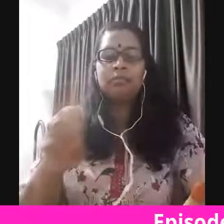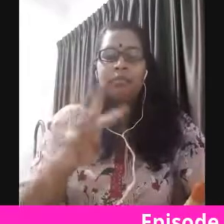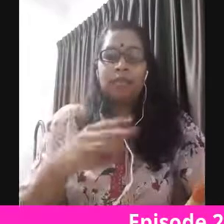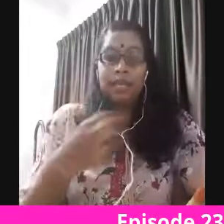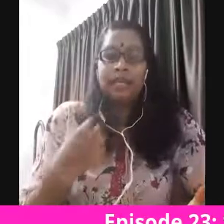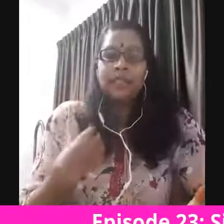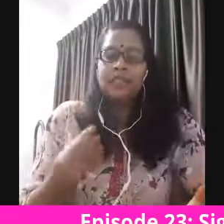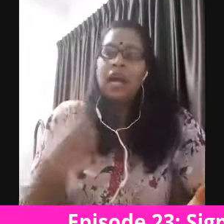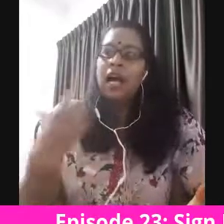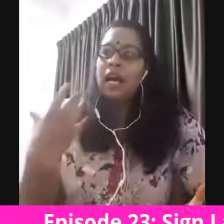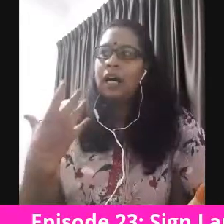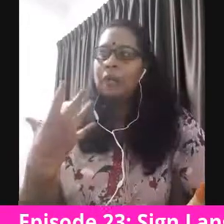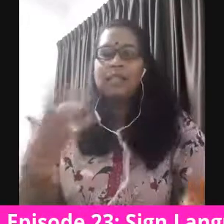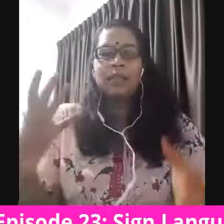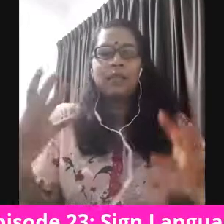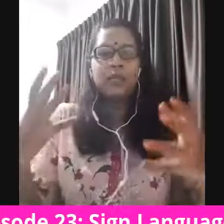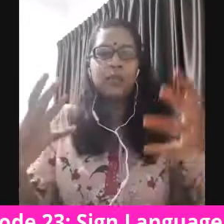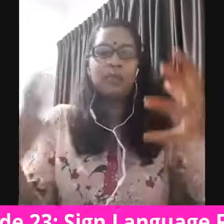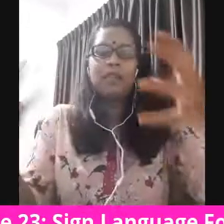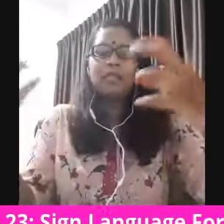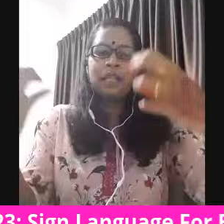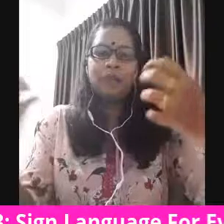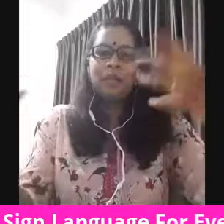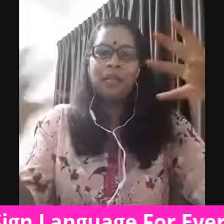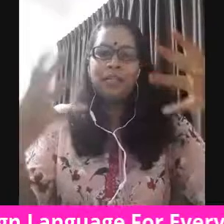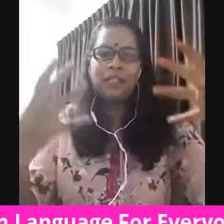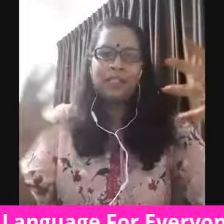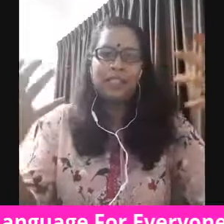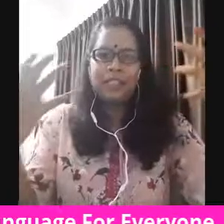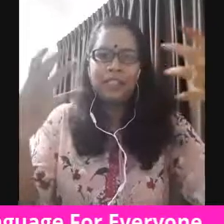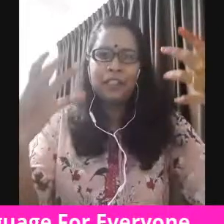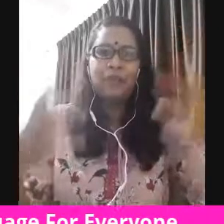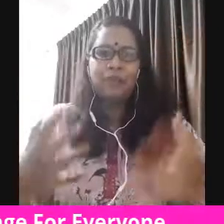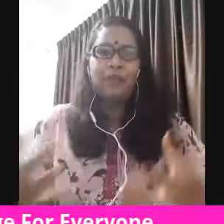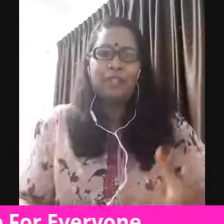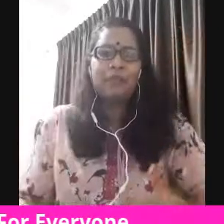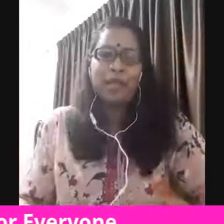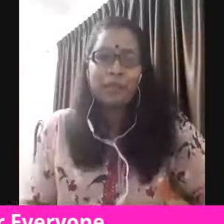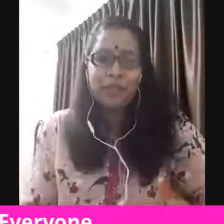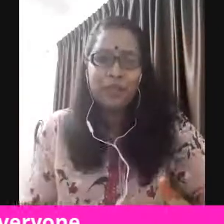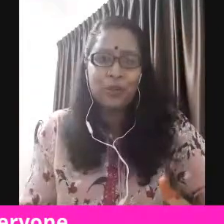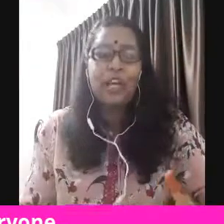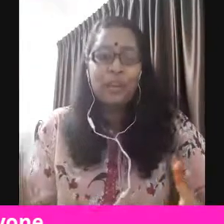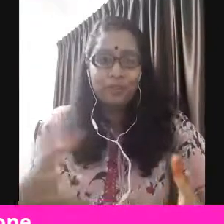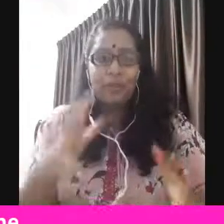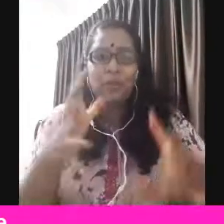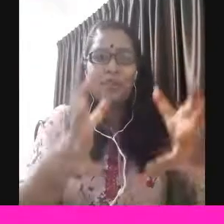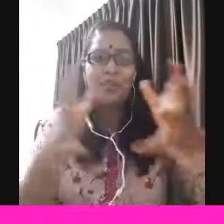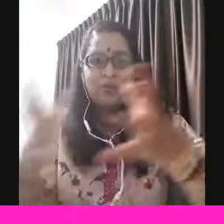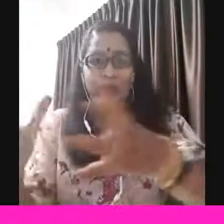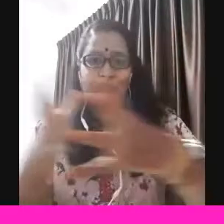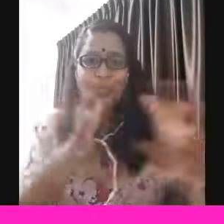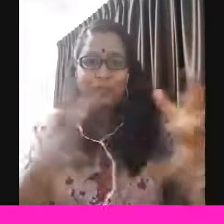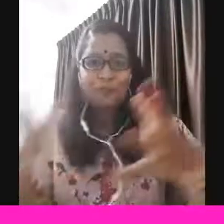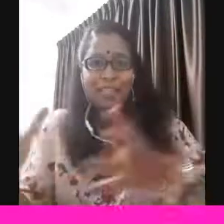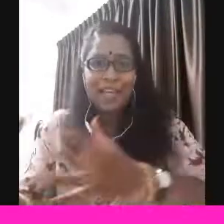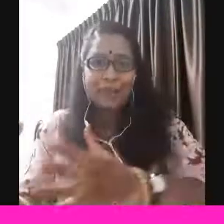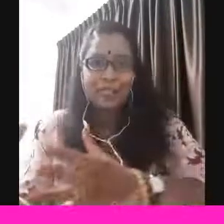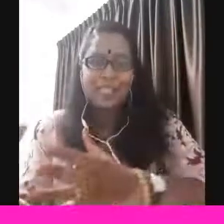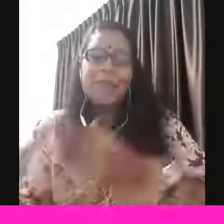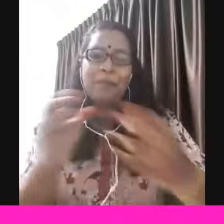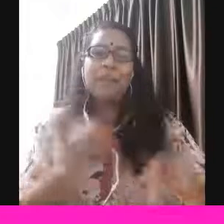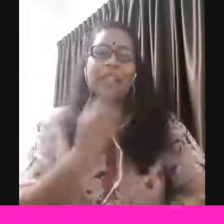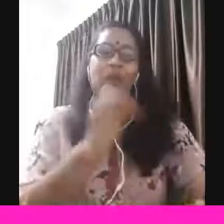Yeah. like us, Bahasa Melayu, Bahasa Tamil, Bahasa English, when we was in primary school, we are so much confused with